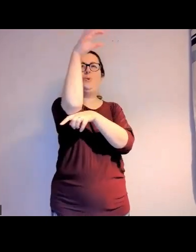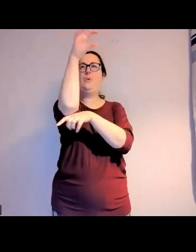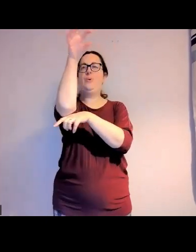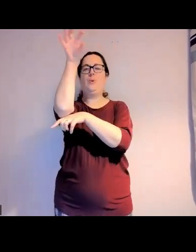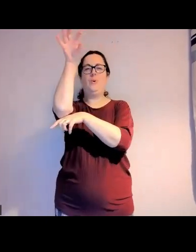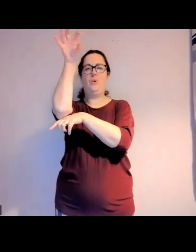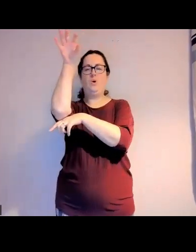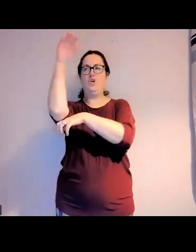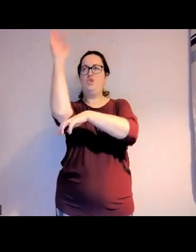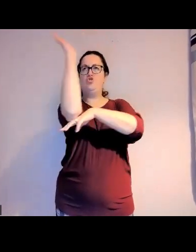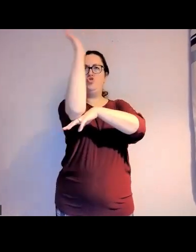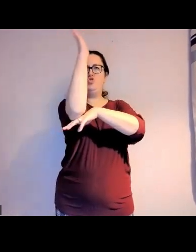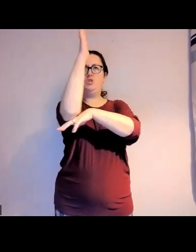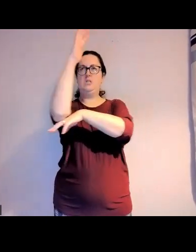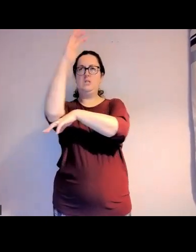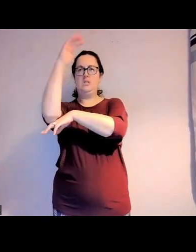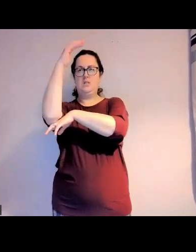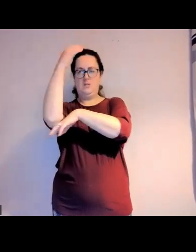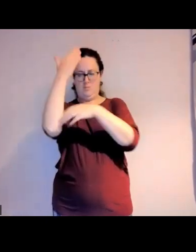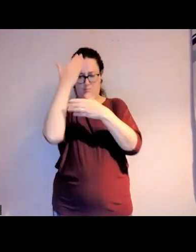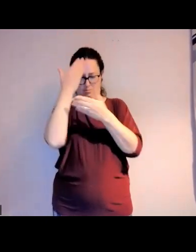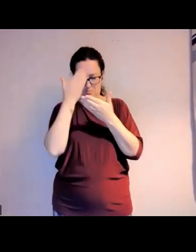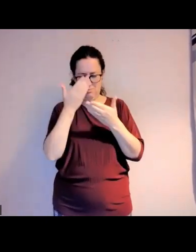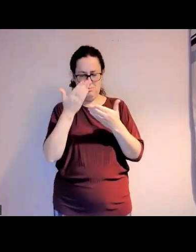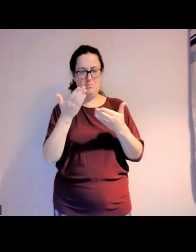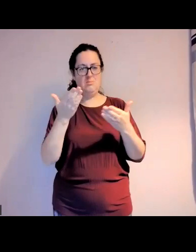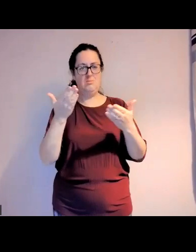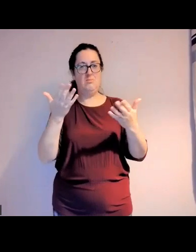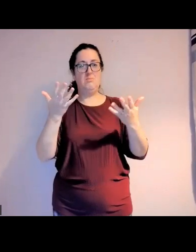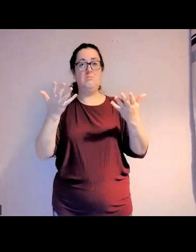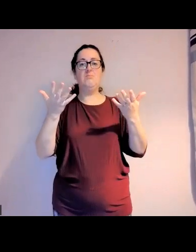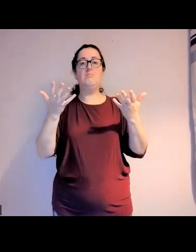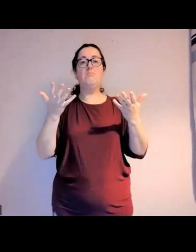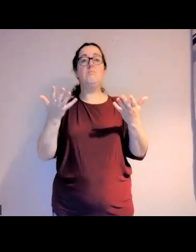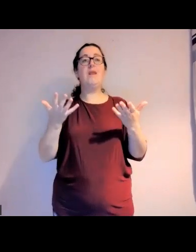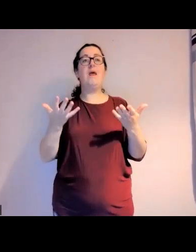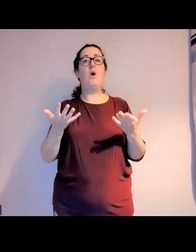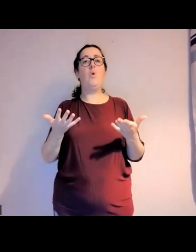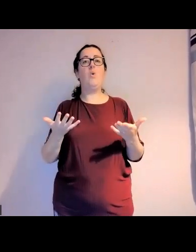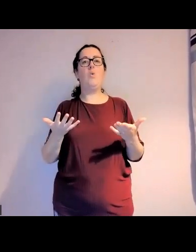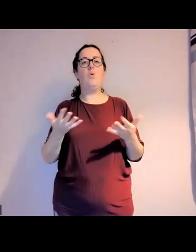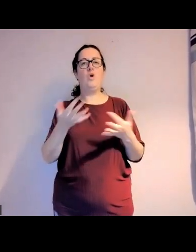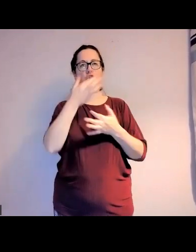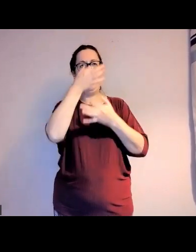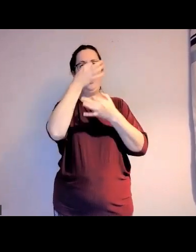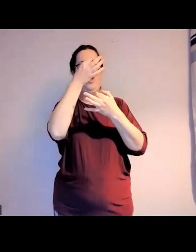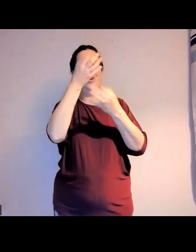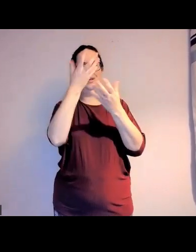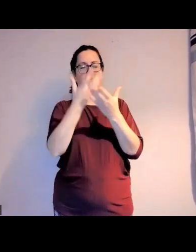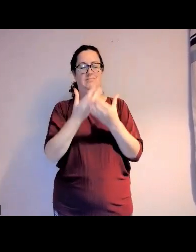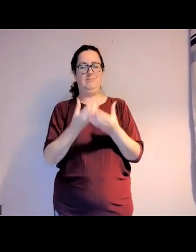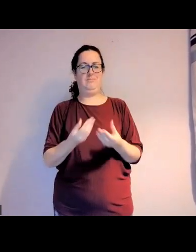brooding trees abide, now no longer yearn.